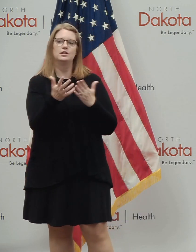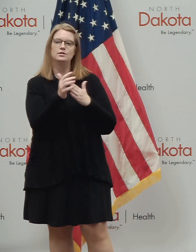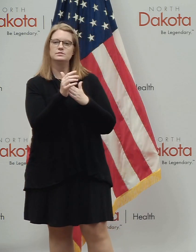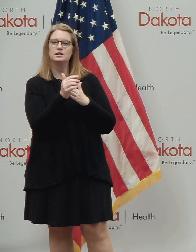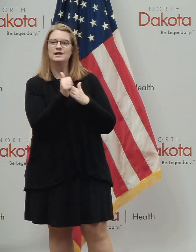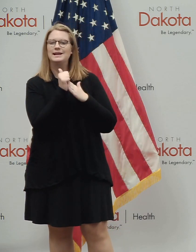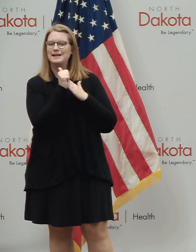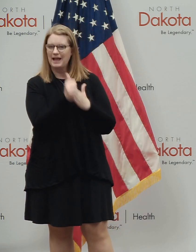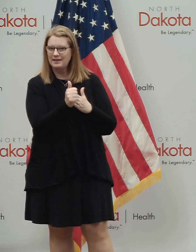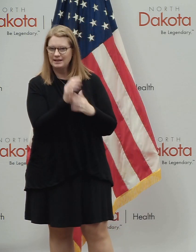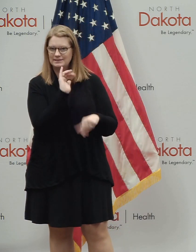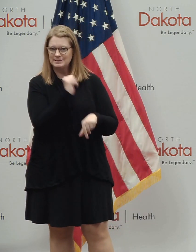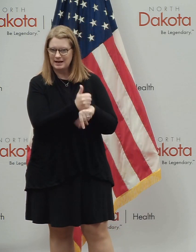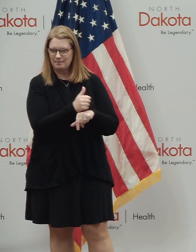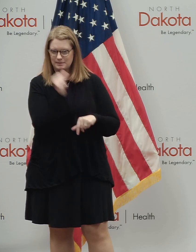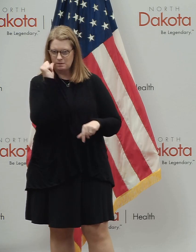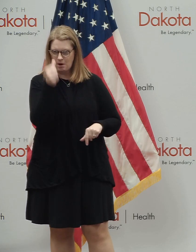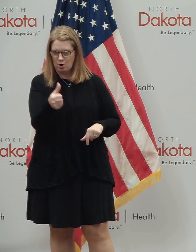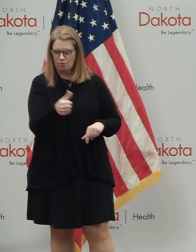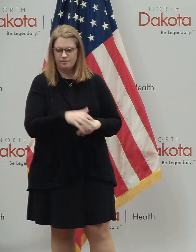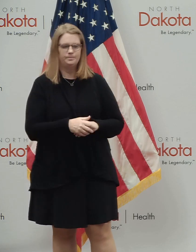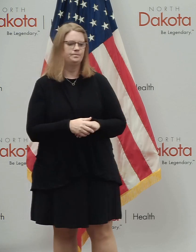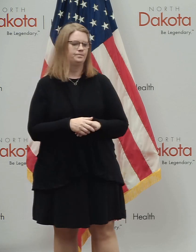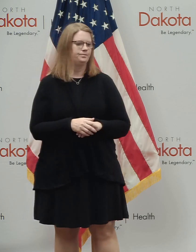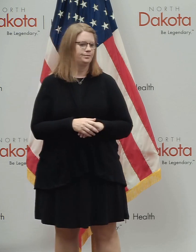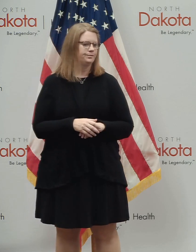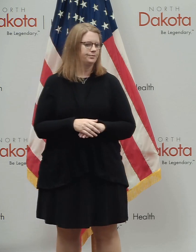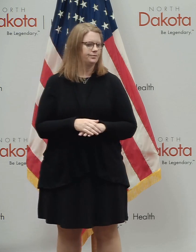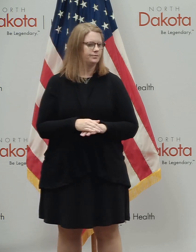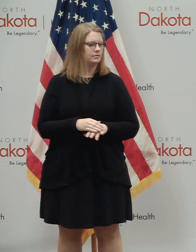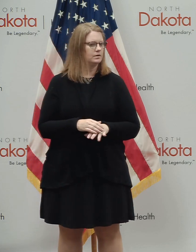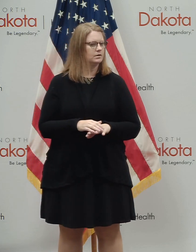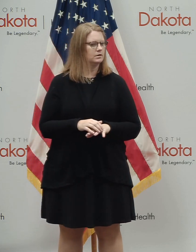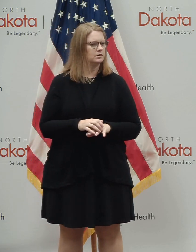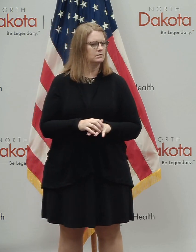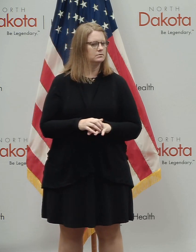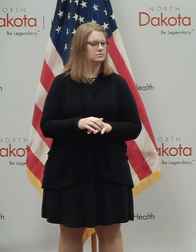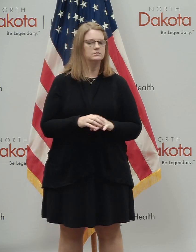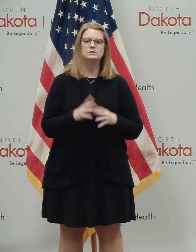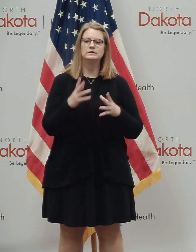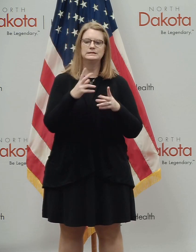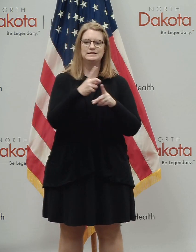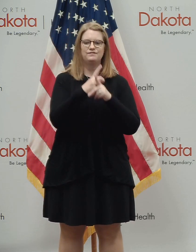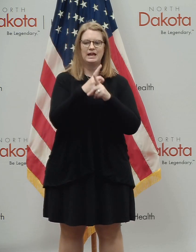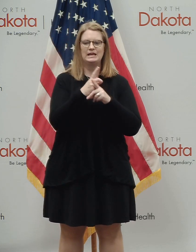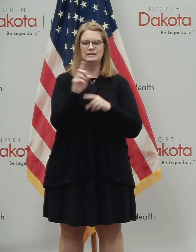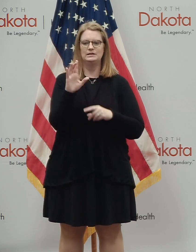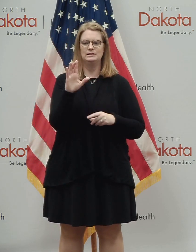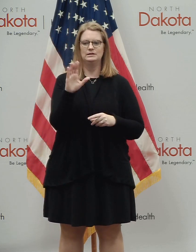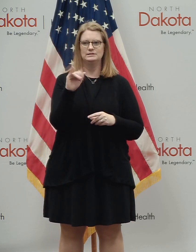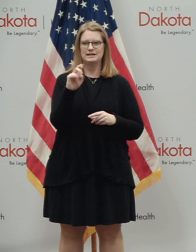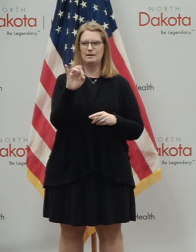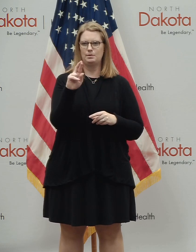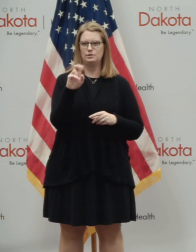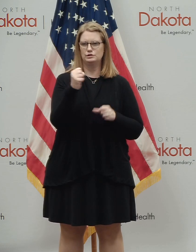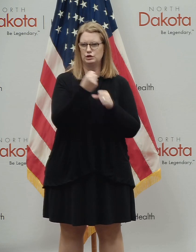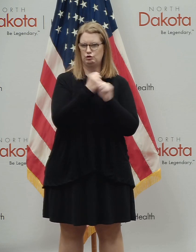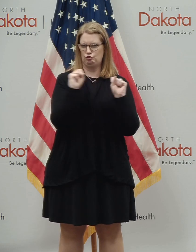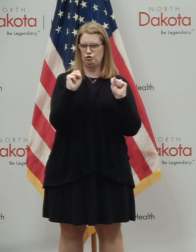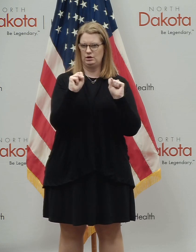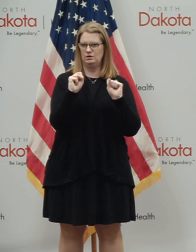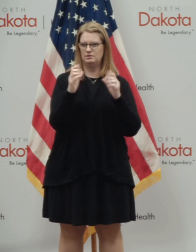into effect tomorrow. The defend cybersecurity is the next topic.